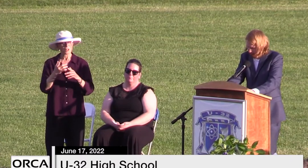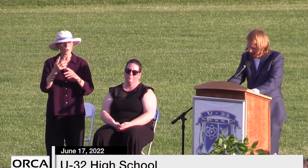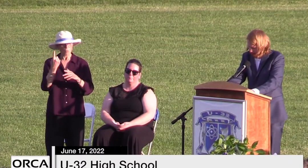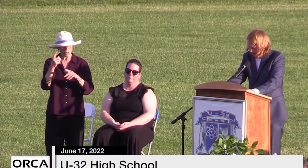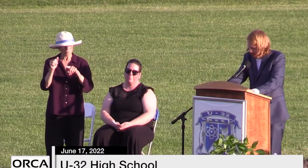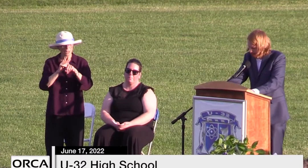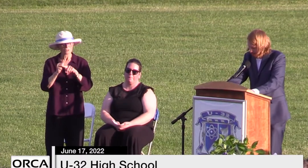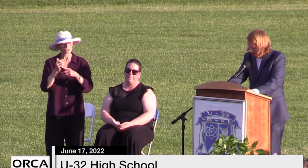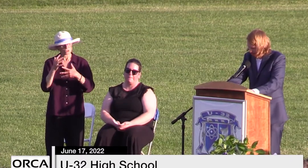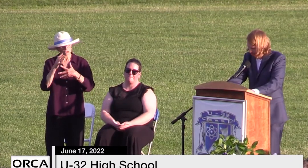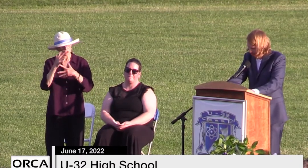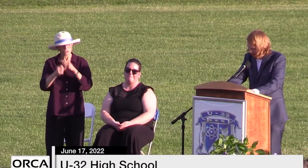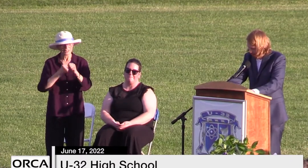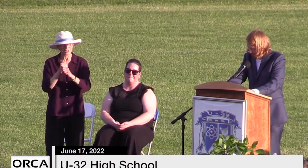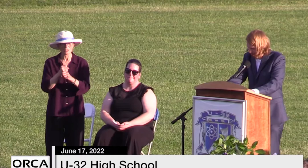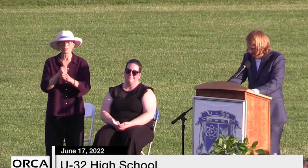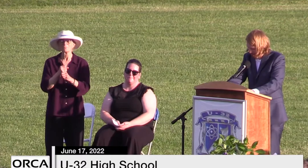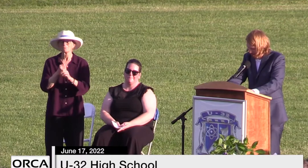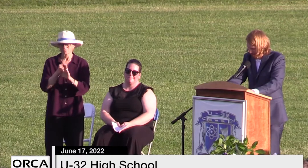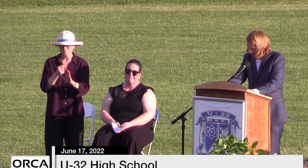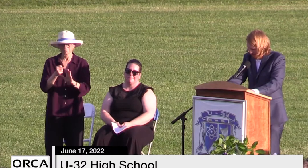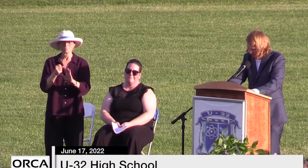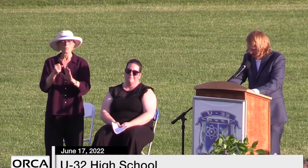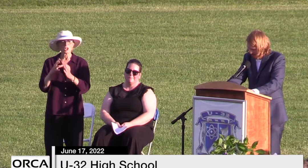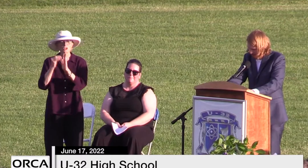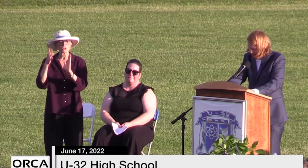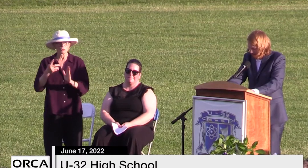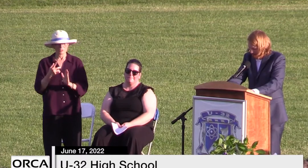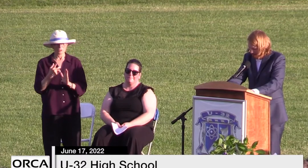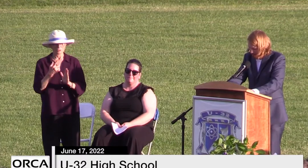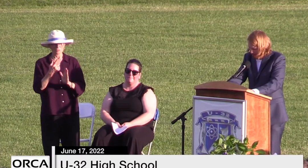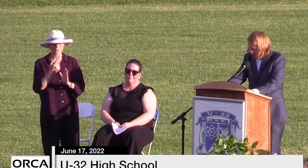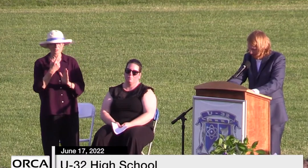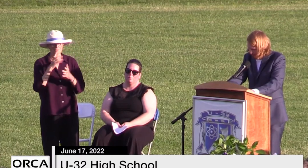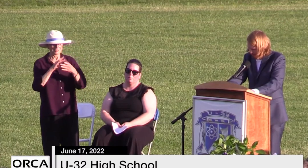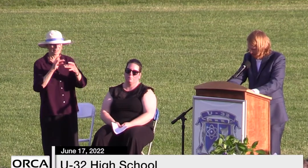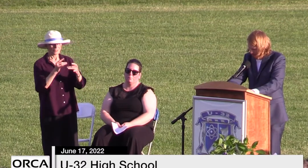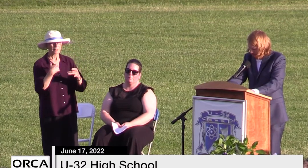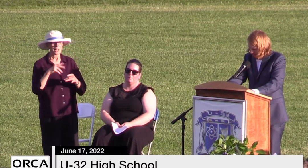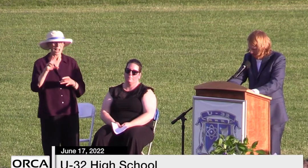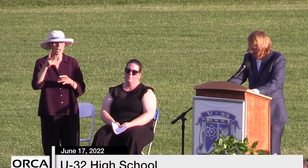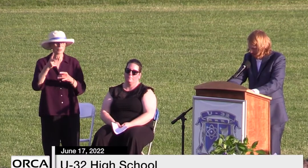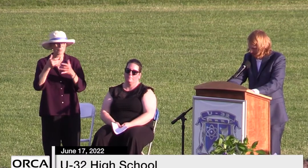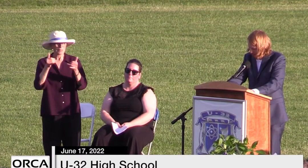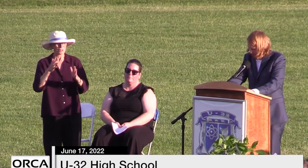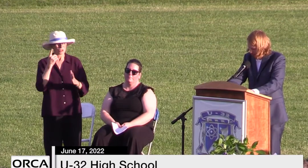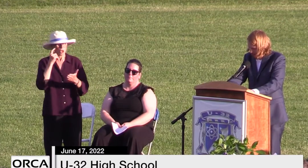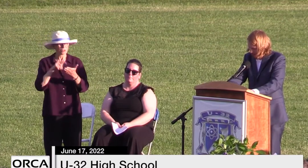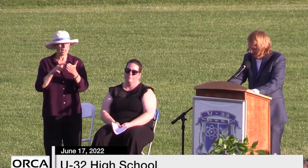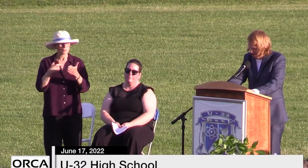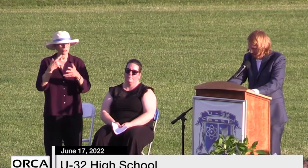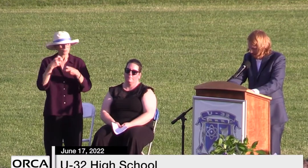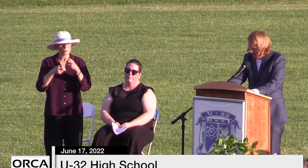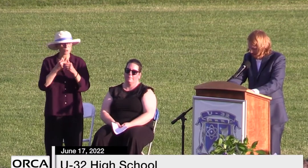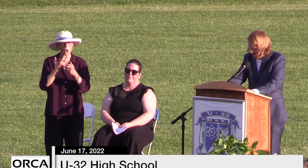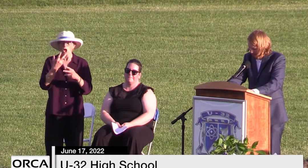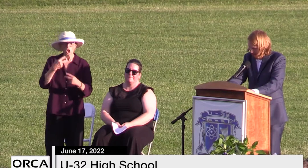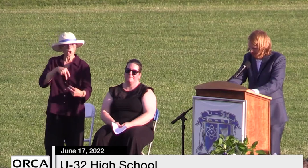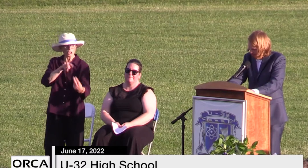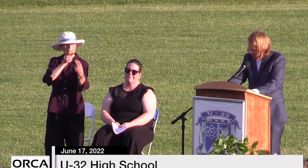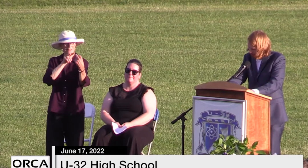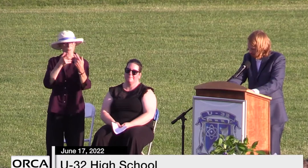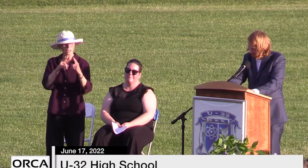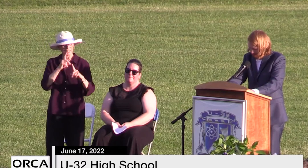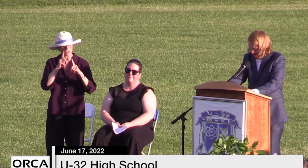practice my junior year, another thing was said to me that turned a switch. A couple of players noticed I was having trouble looking them in the eye when I